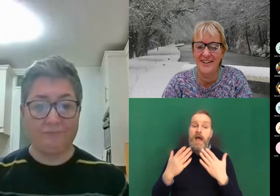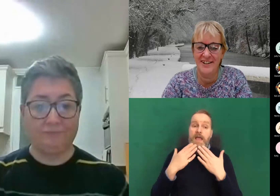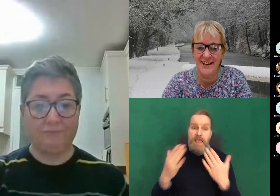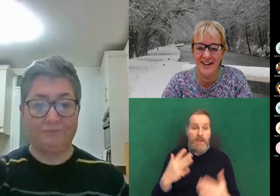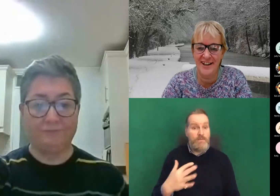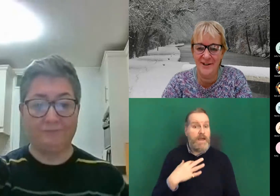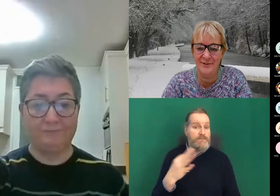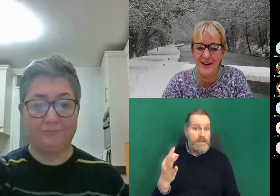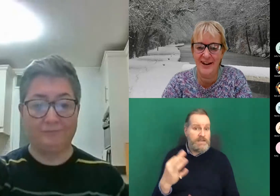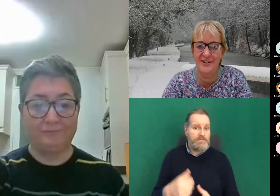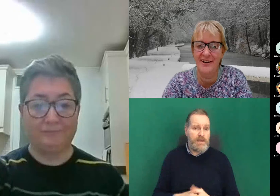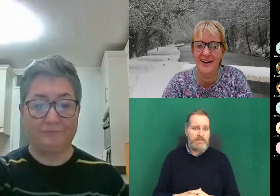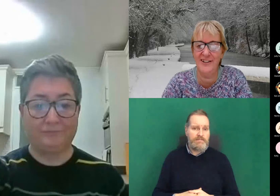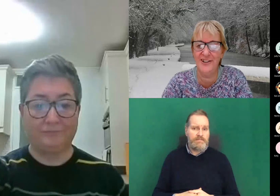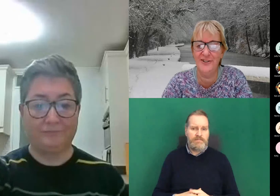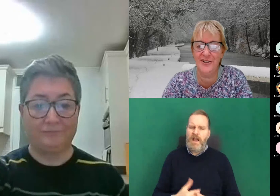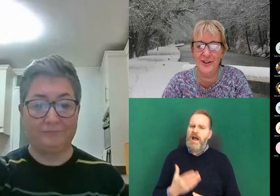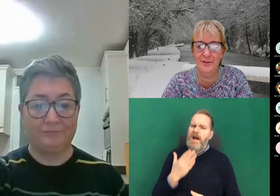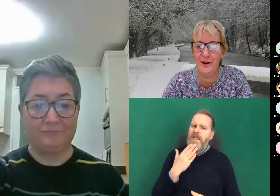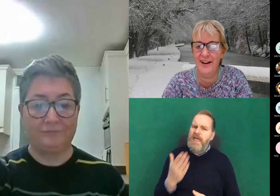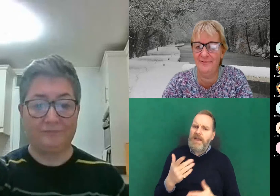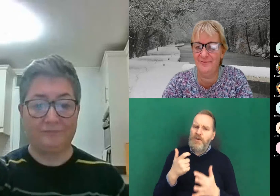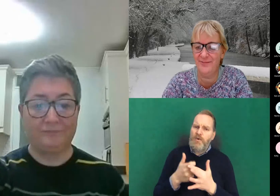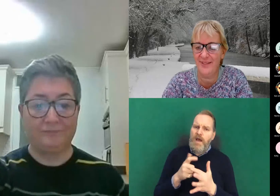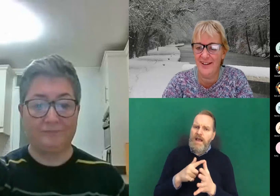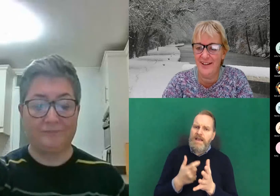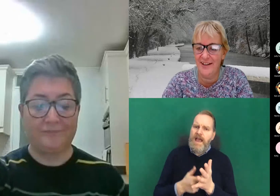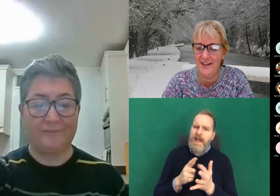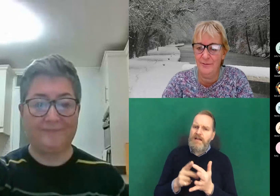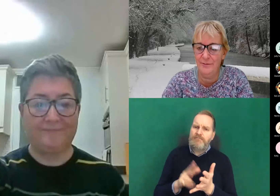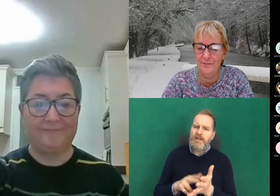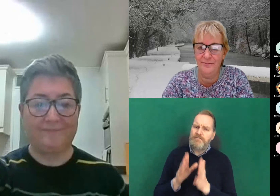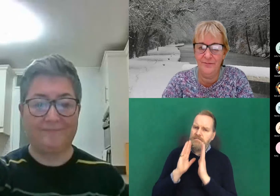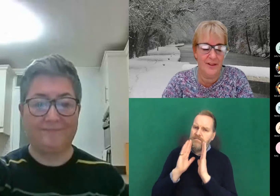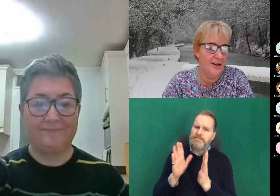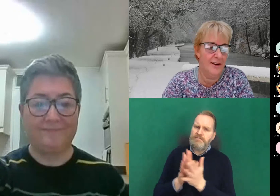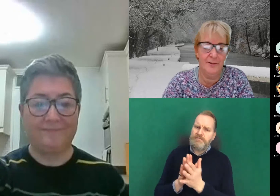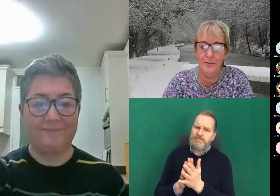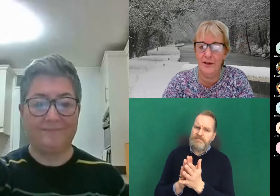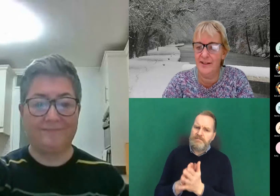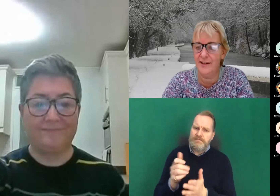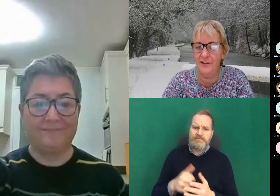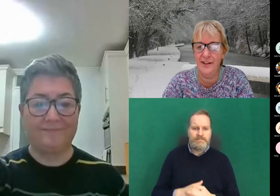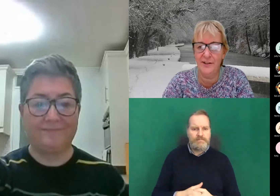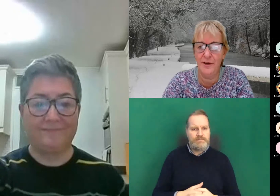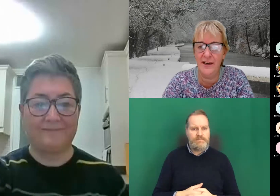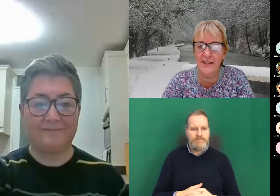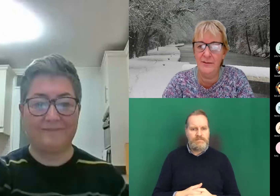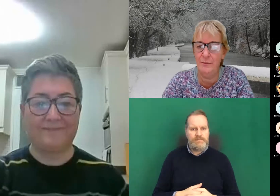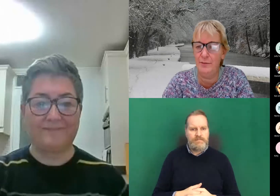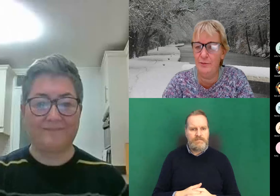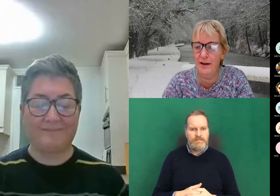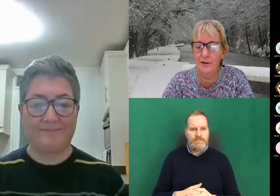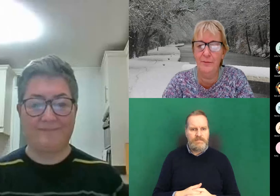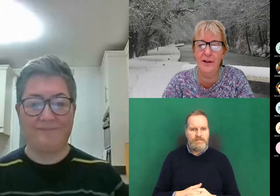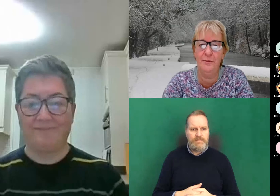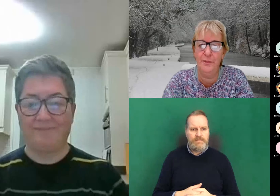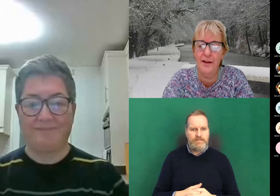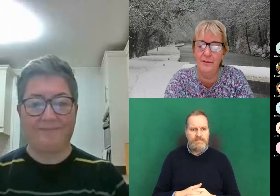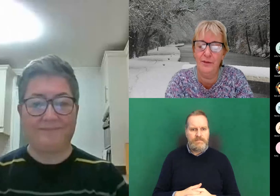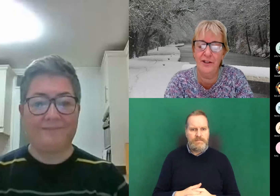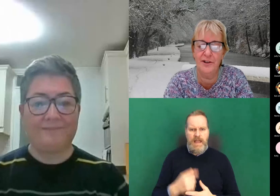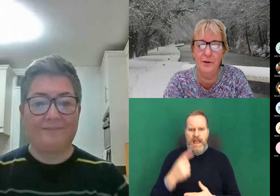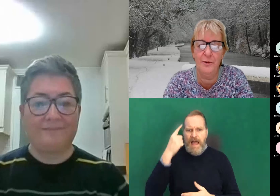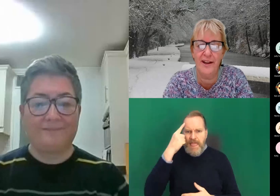Thank you, Karen, and don't go away. because I think somebody needs to be put back on